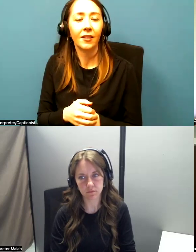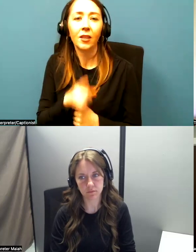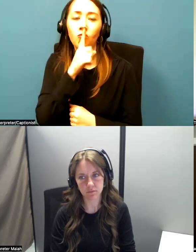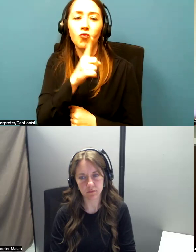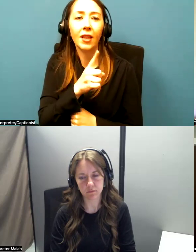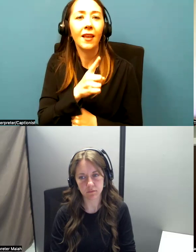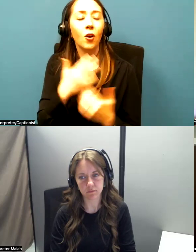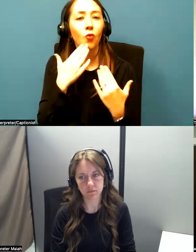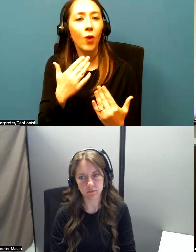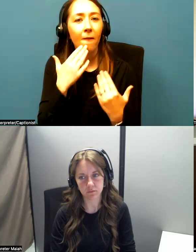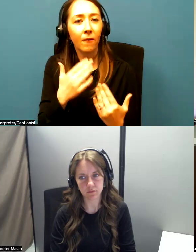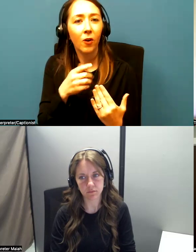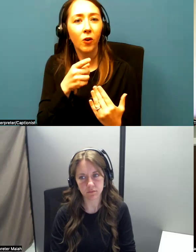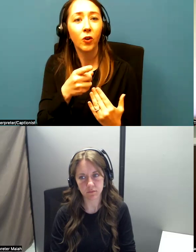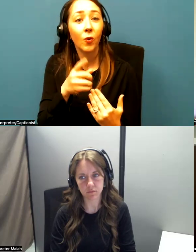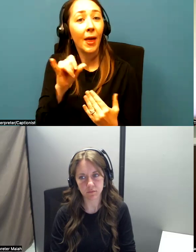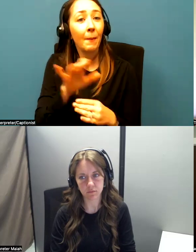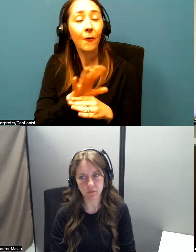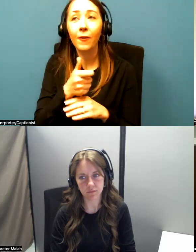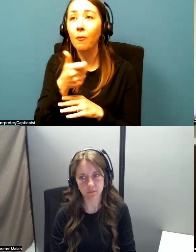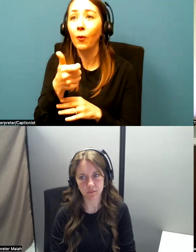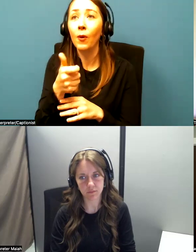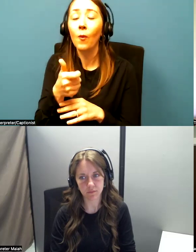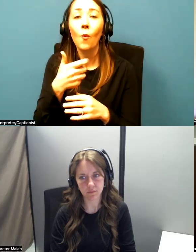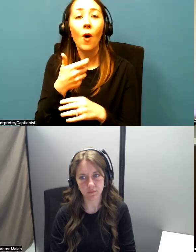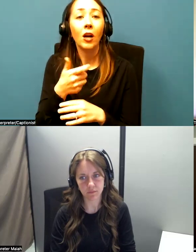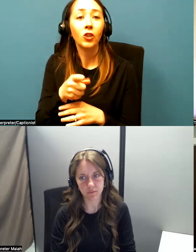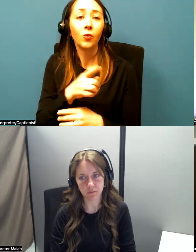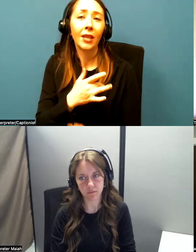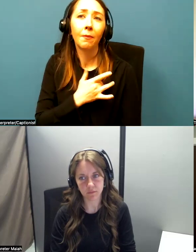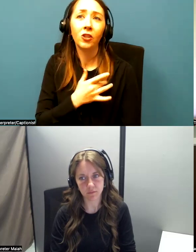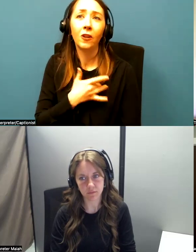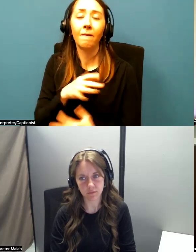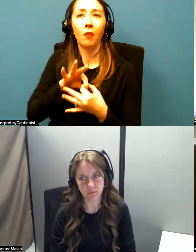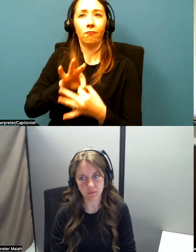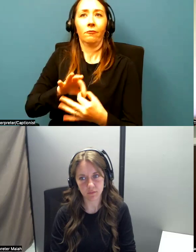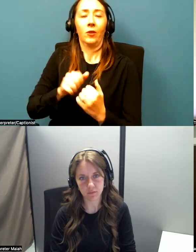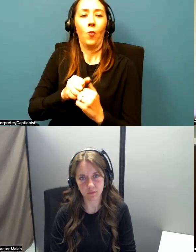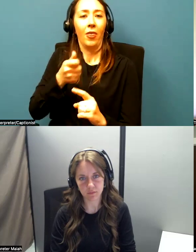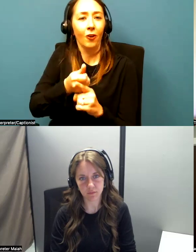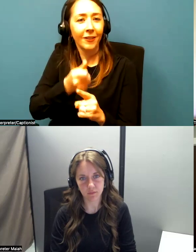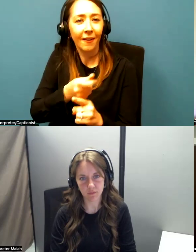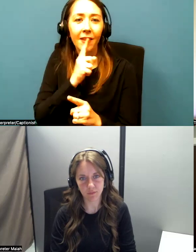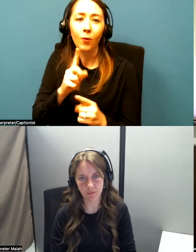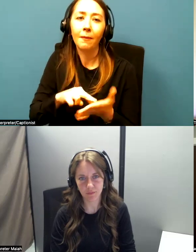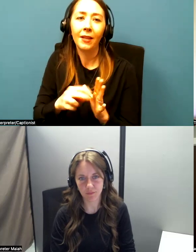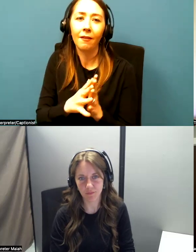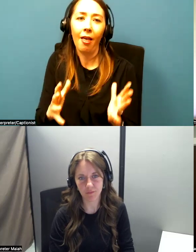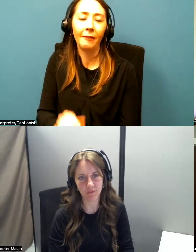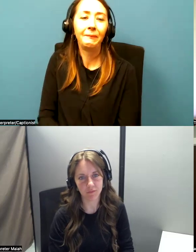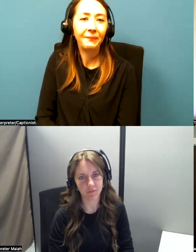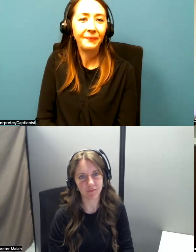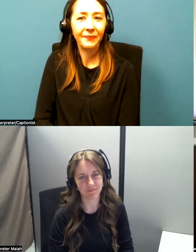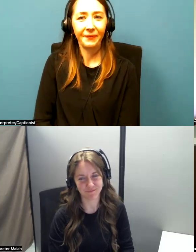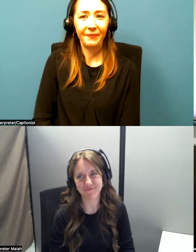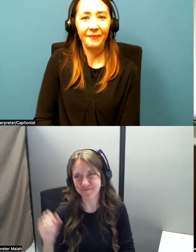grateful that you watched the movie and that you appreciated it and that it resonated with you. That means a lot.